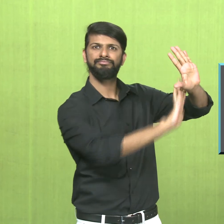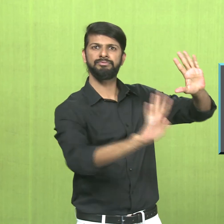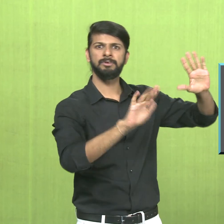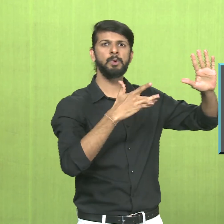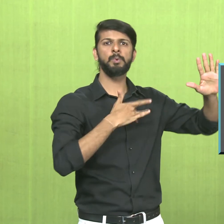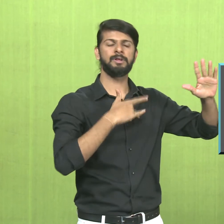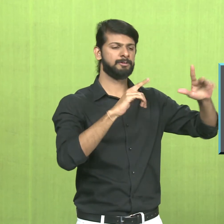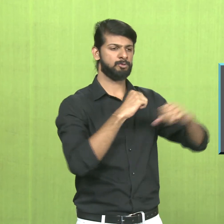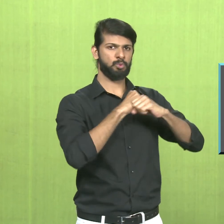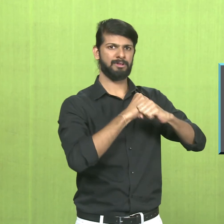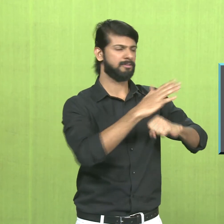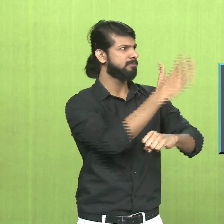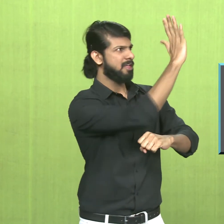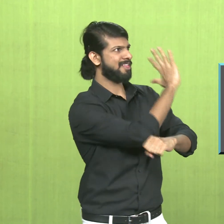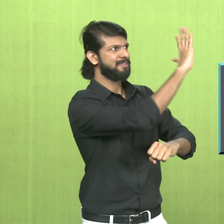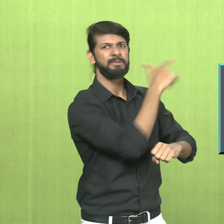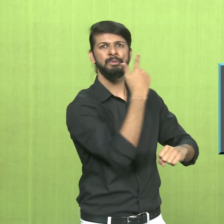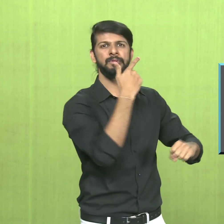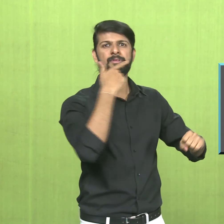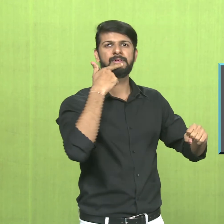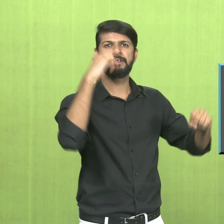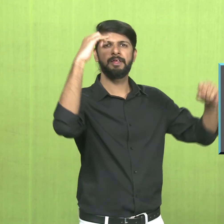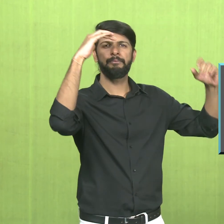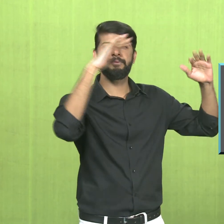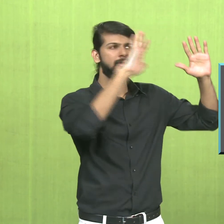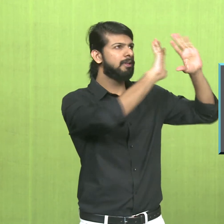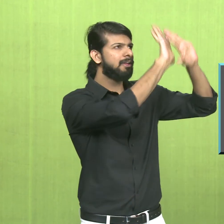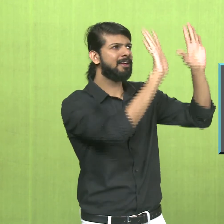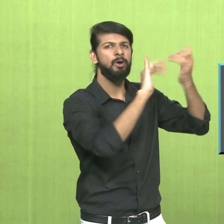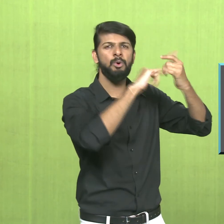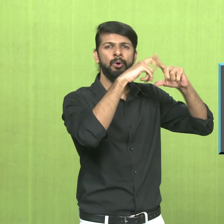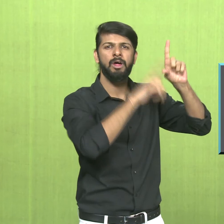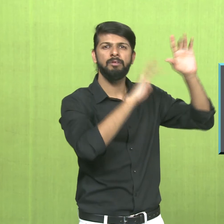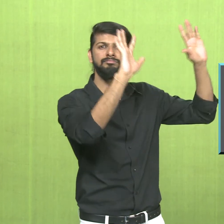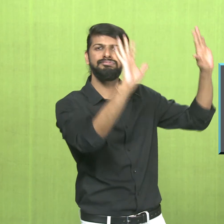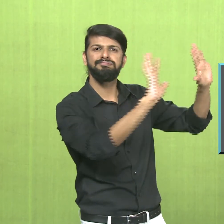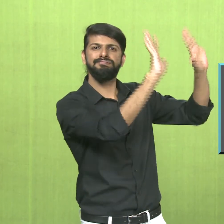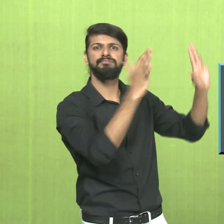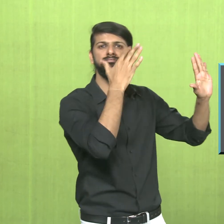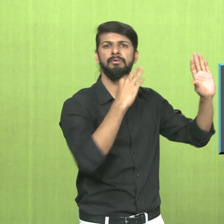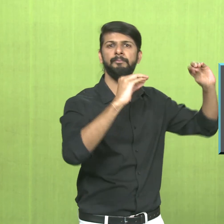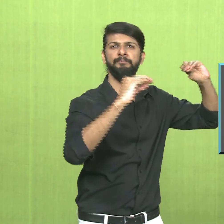lot of sun, the depiction of a lot of sunlight in the art.